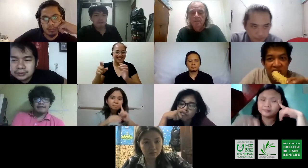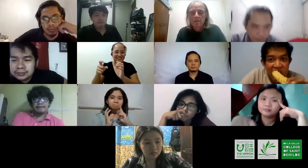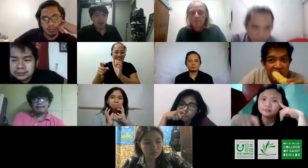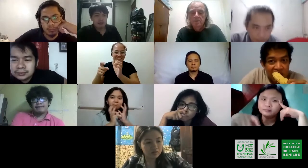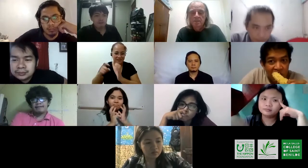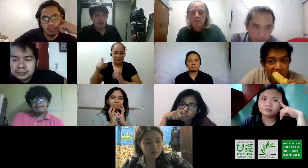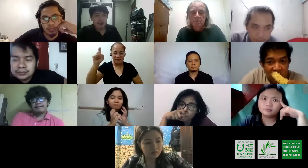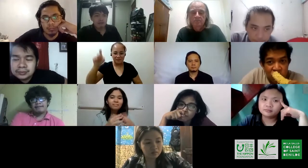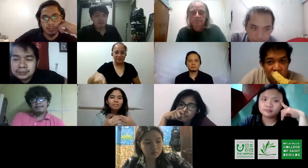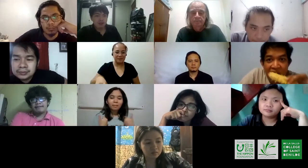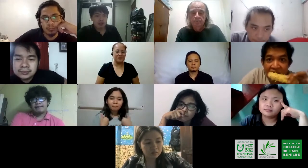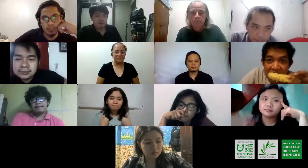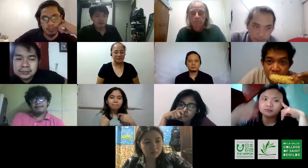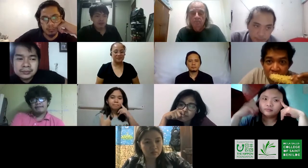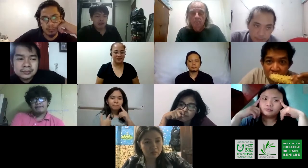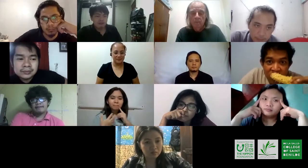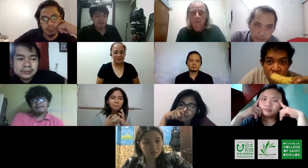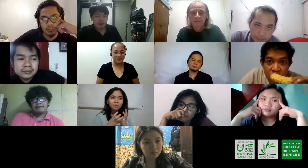Okay, so